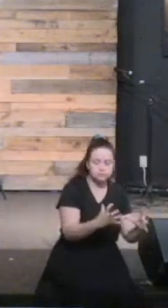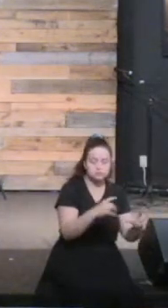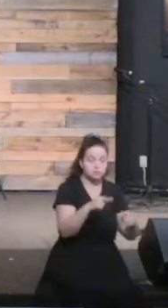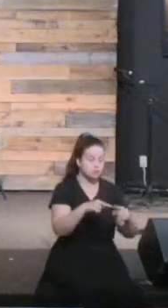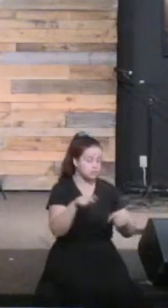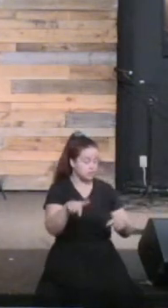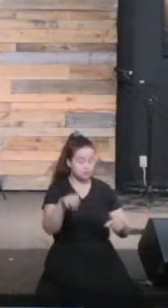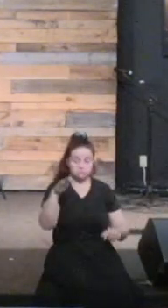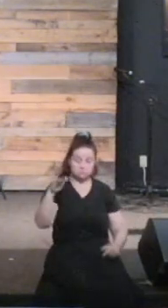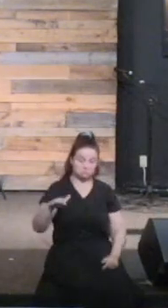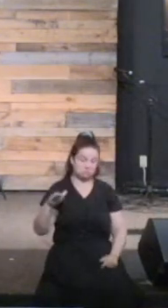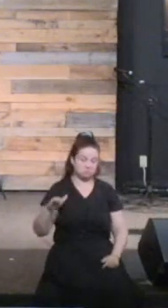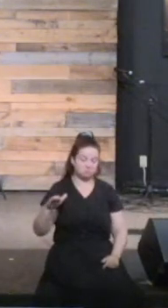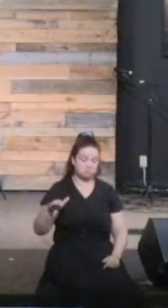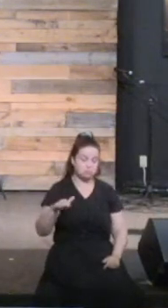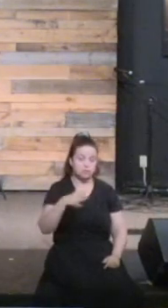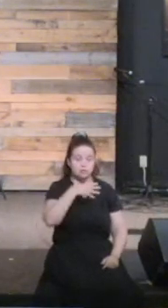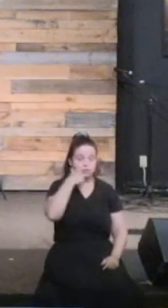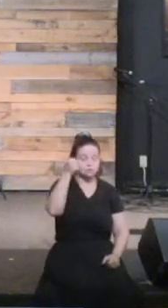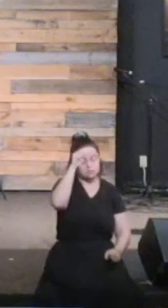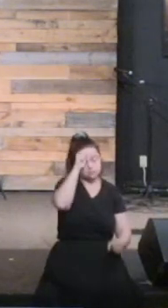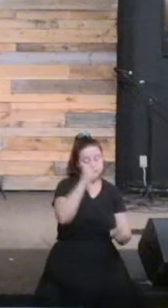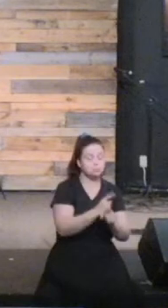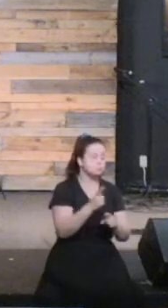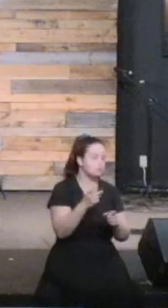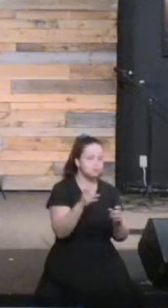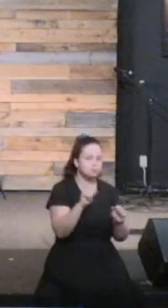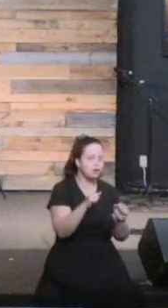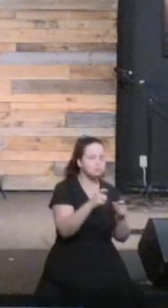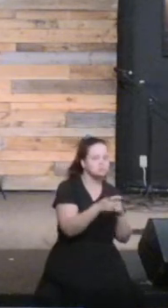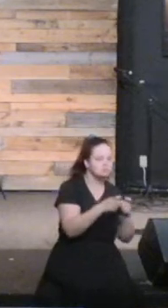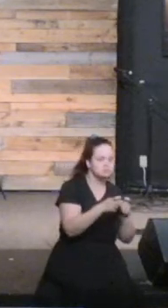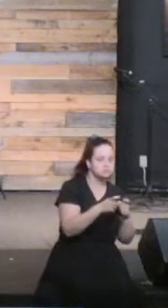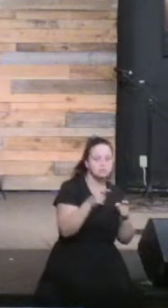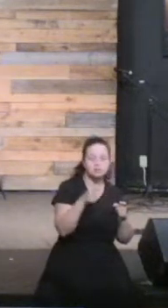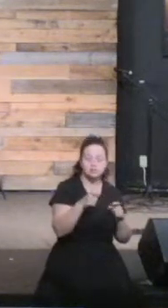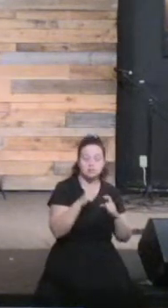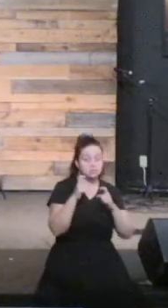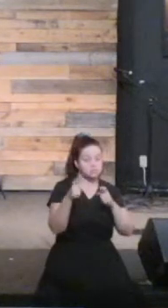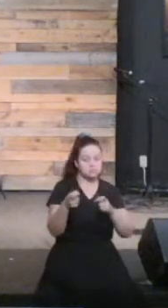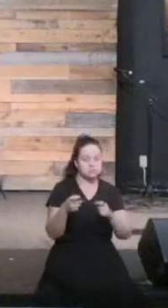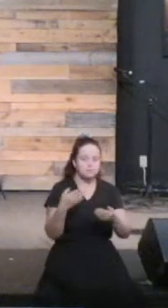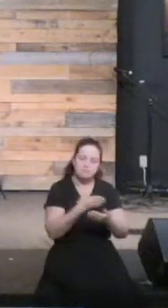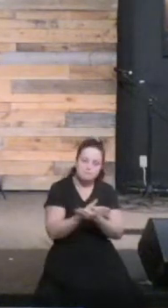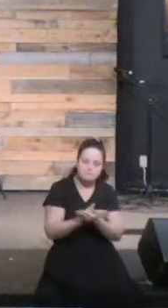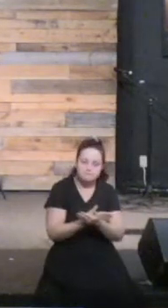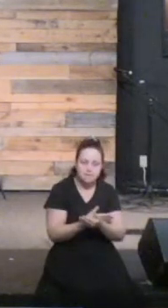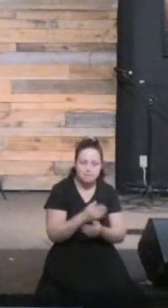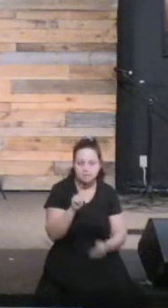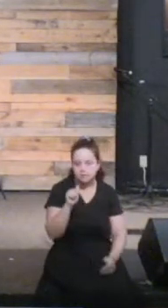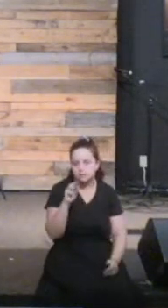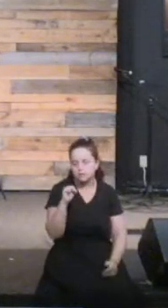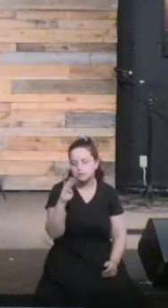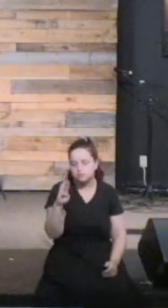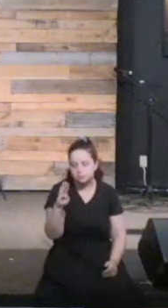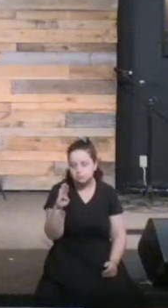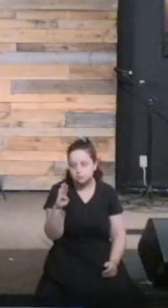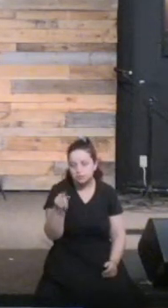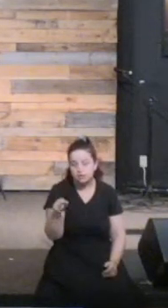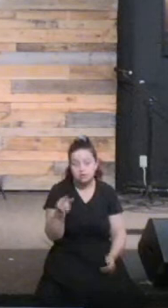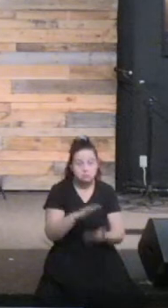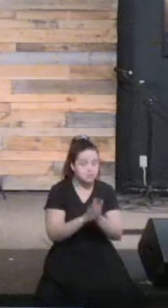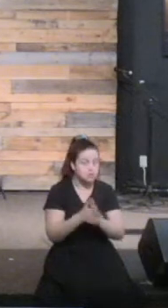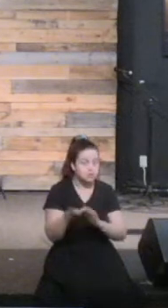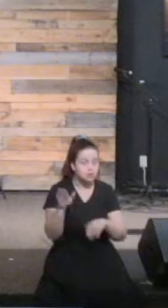he was little when with his older brothers probably were in charge he was given a little baby lamb a you lamb and that became his